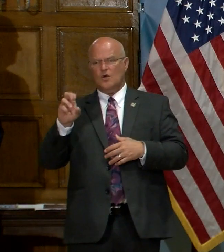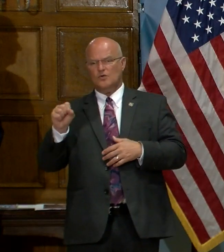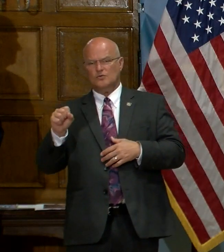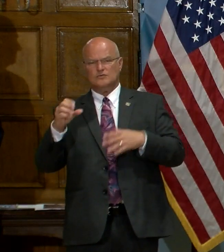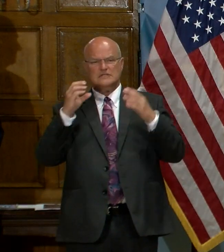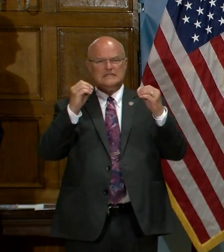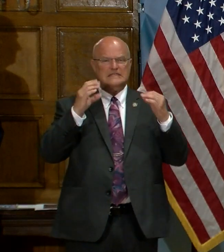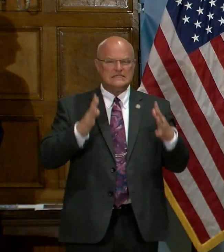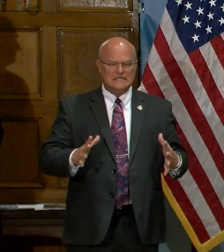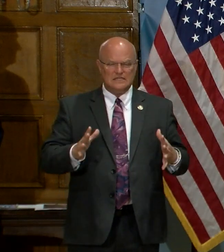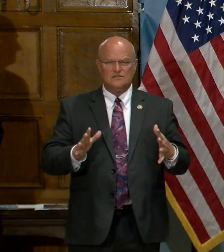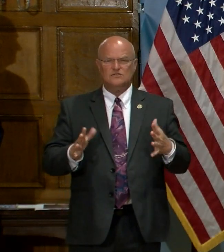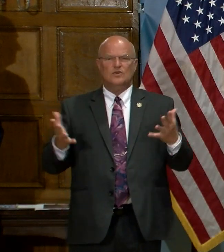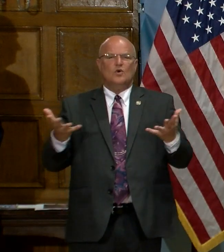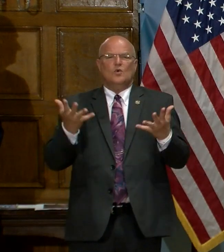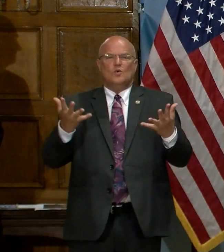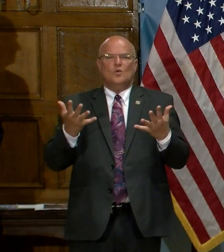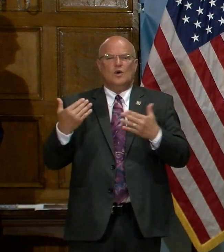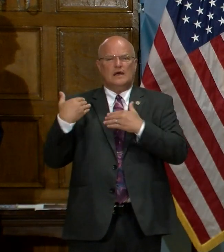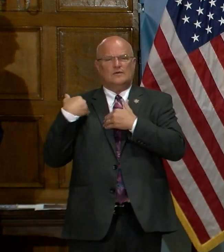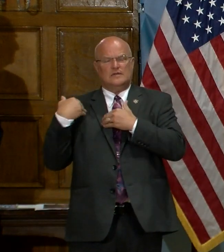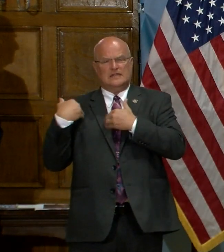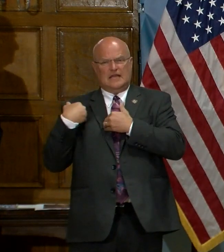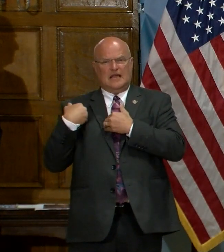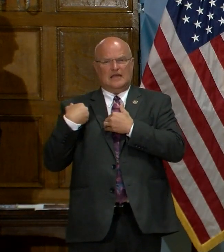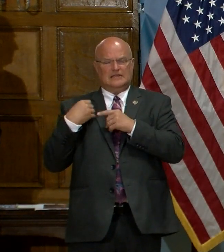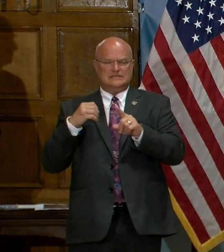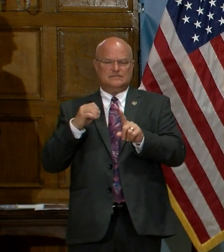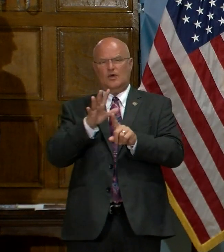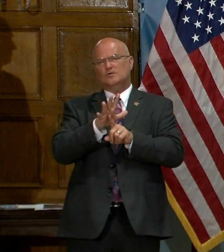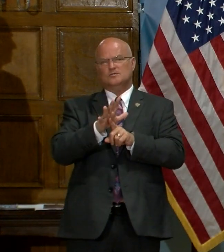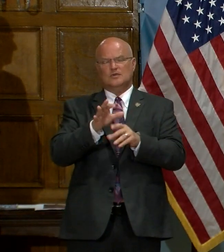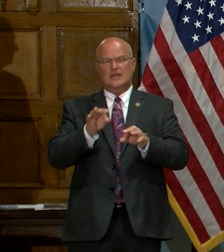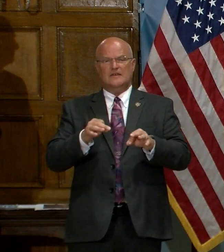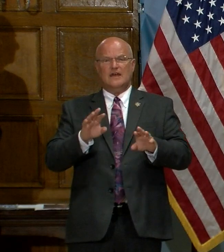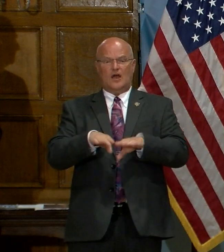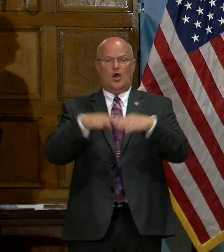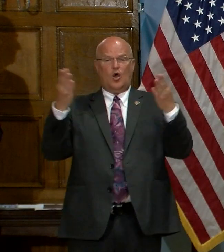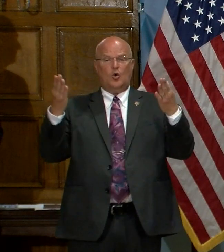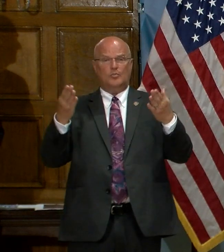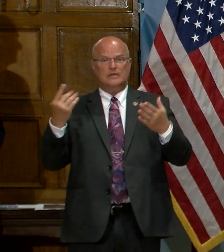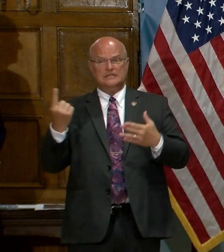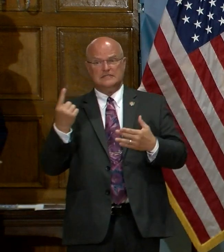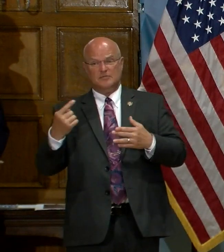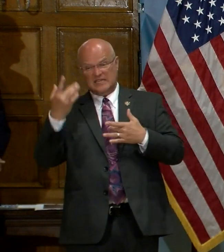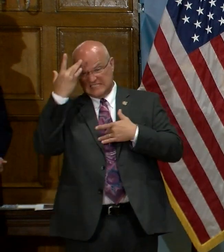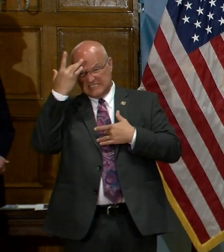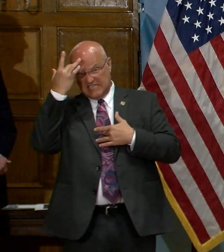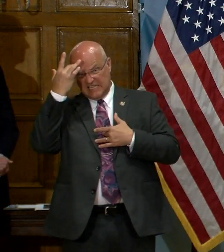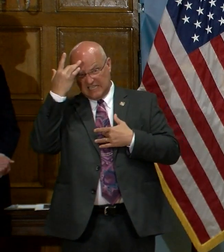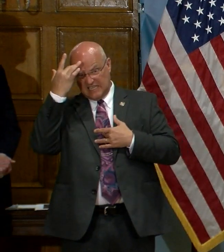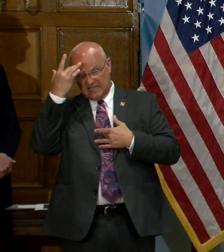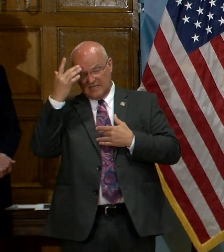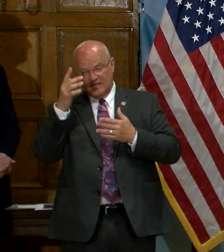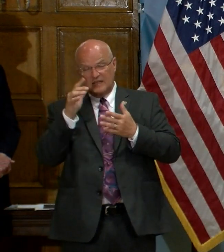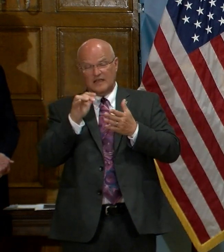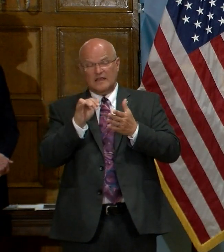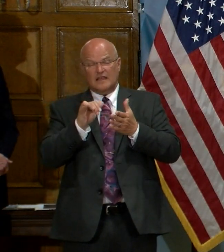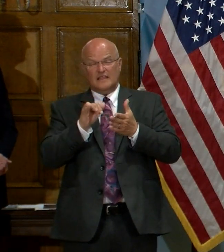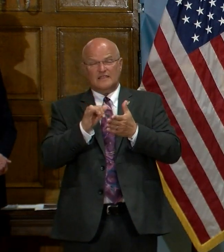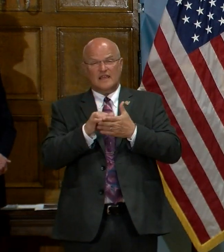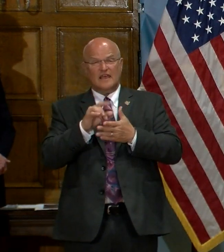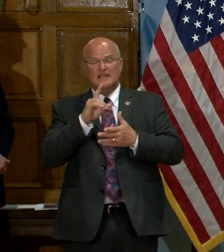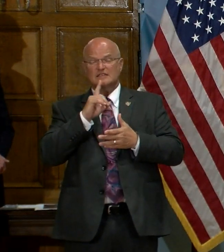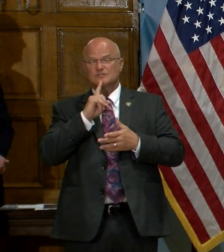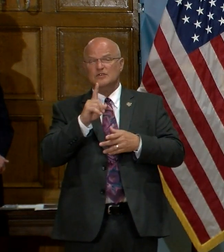educational leaders around what kind of liability would I be exposed to if I did reopen and somebody did get sick, that